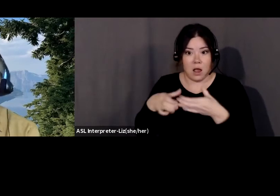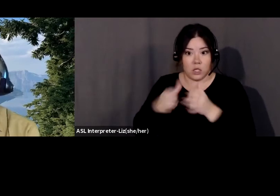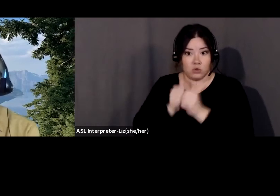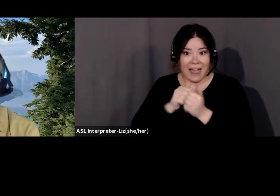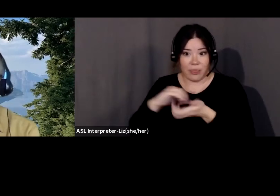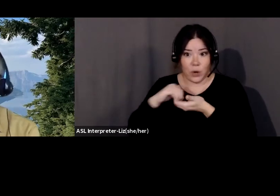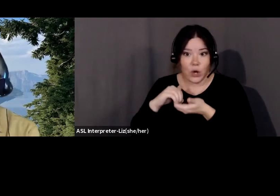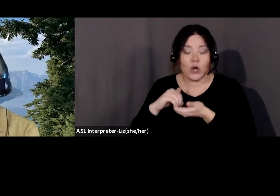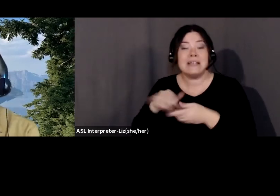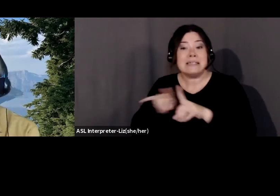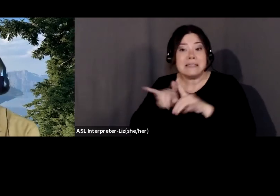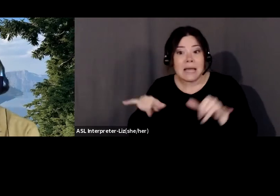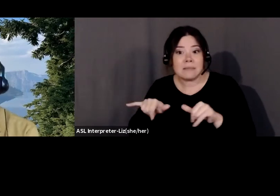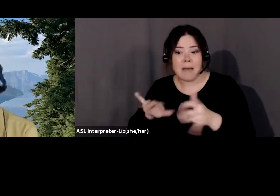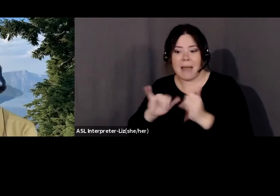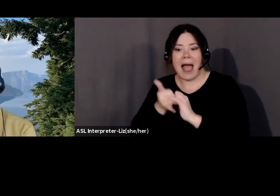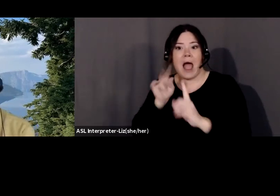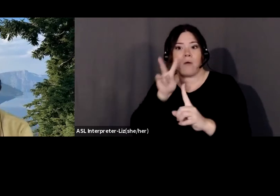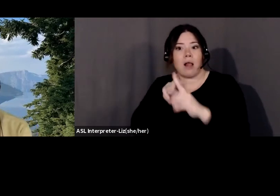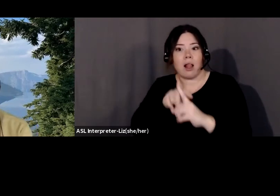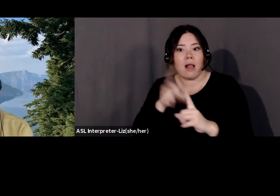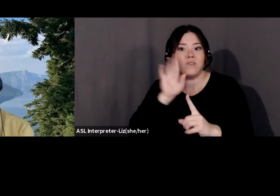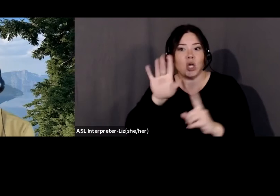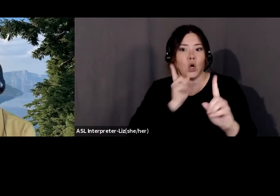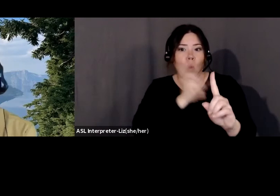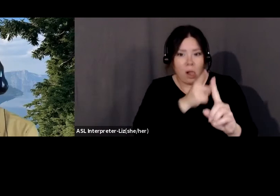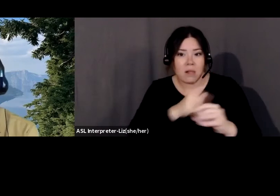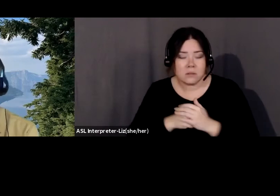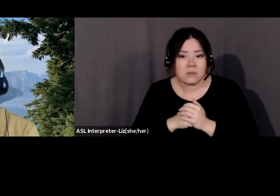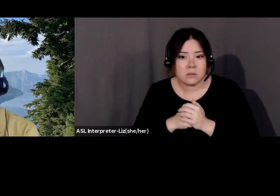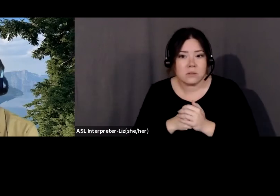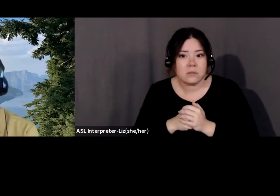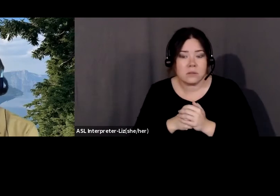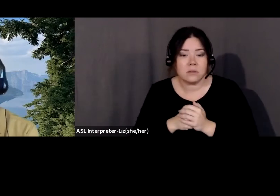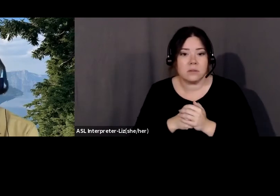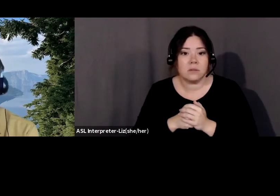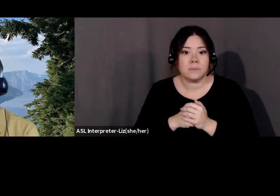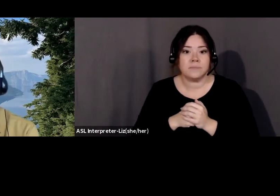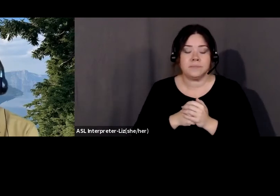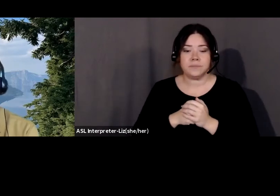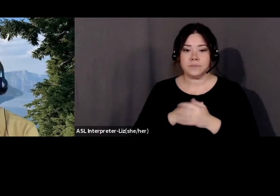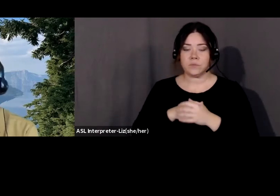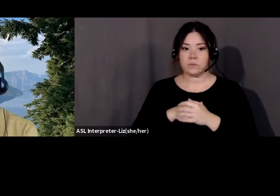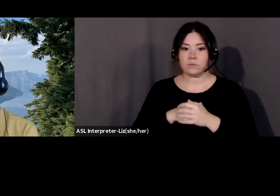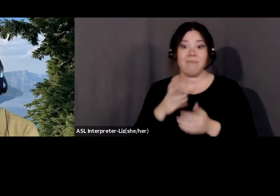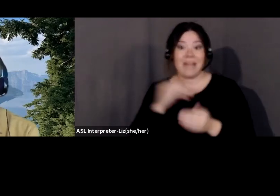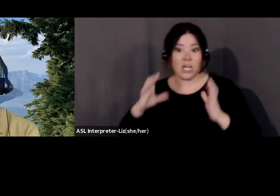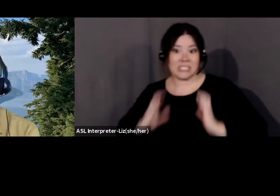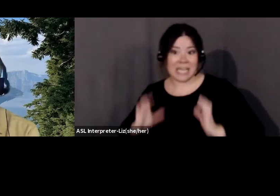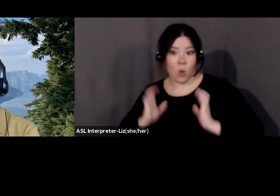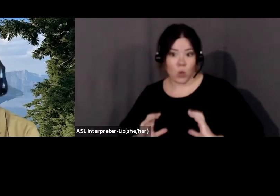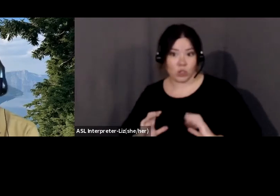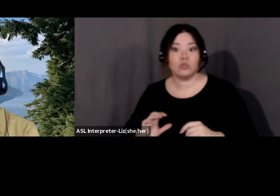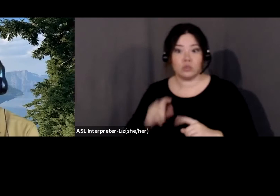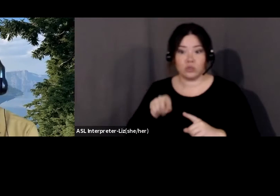goals as a SILC, and how you achieve your goals in collaboration with your stakeholders. Data is absolutely